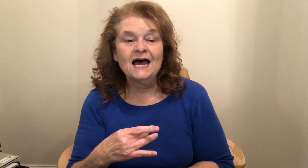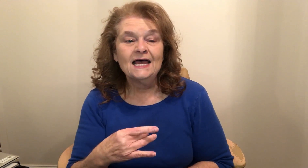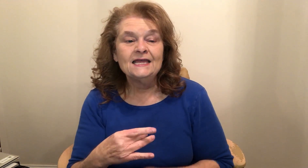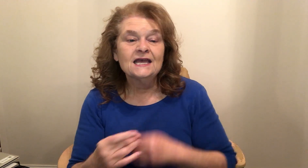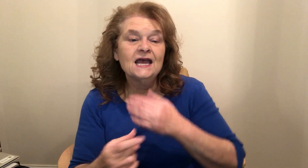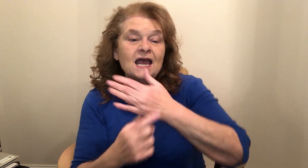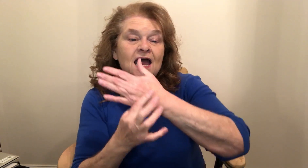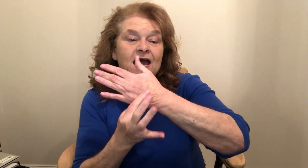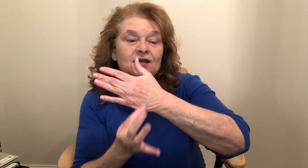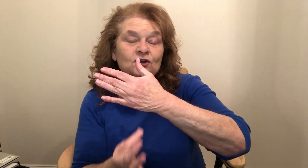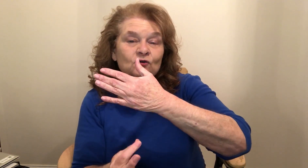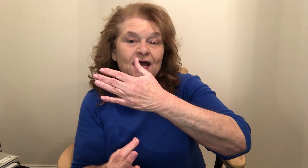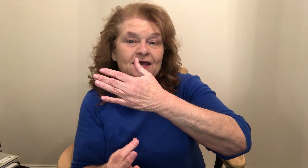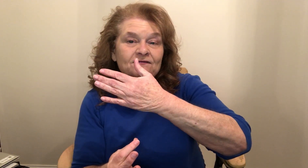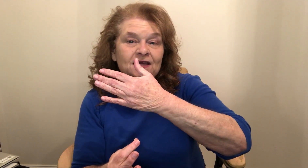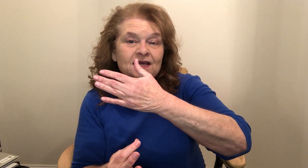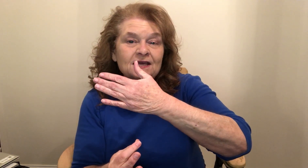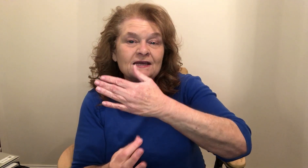like gravy